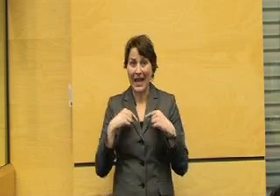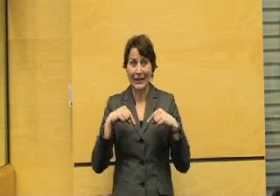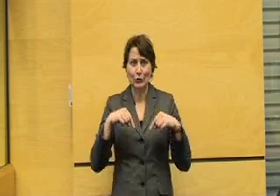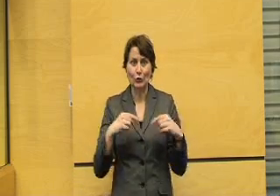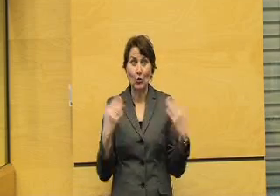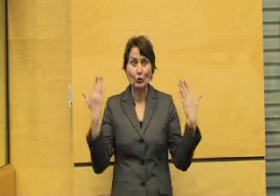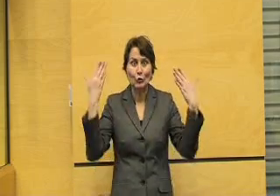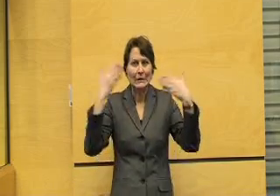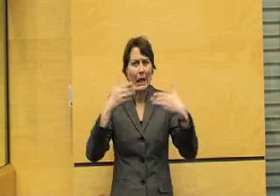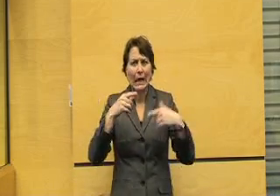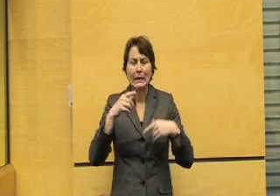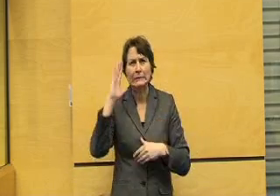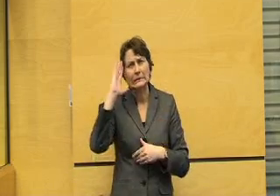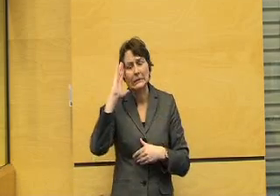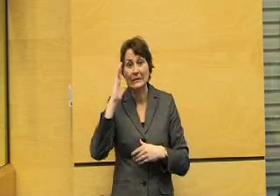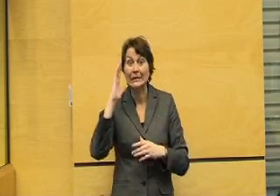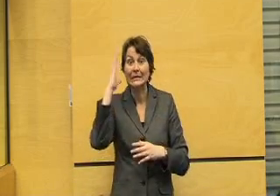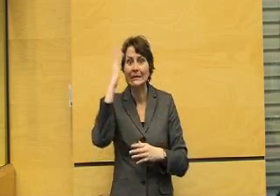this night.